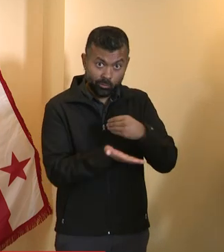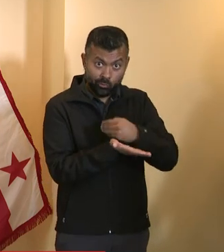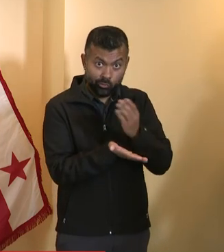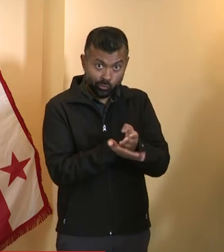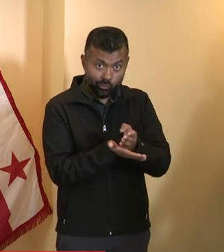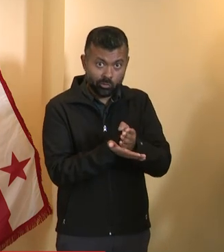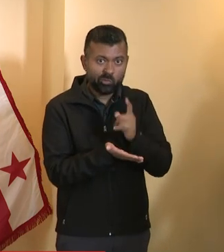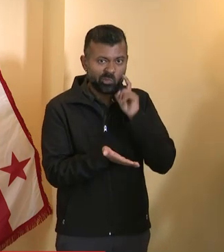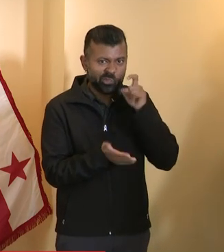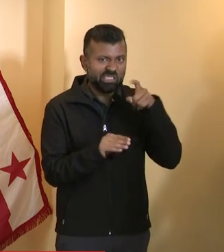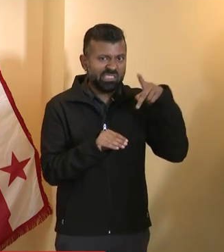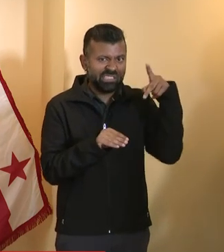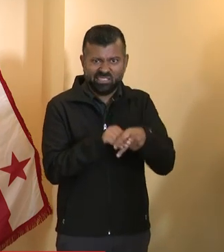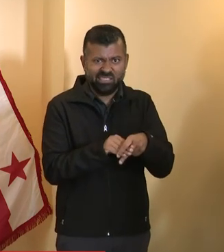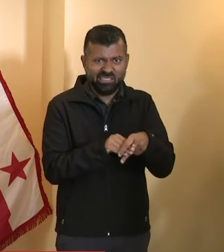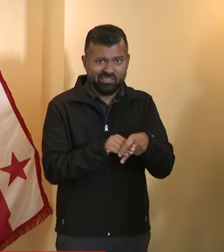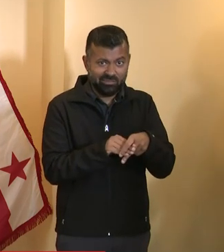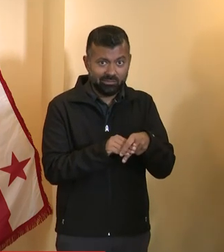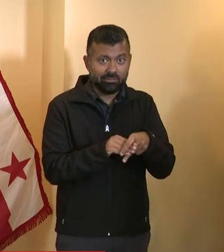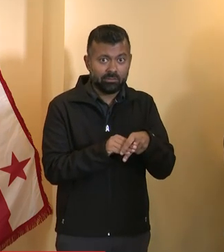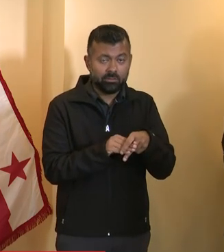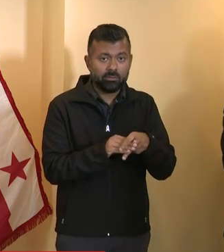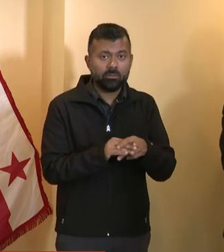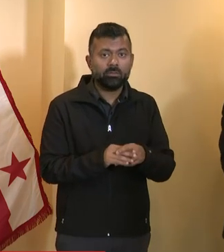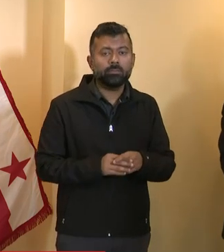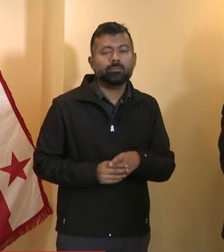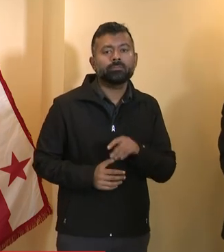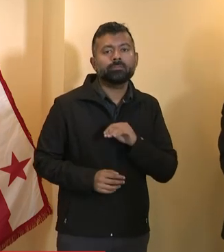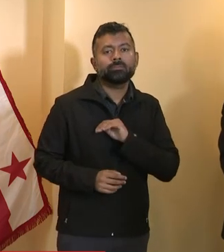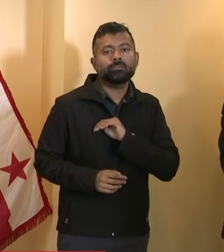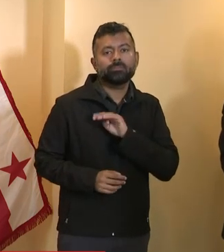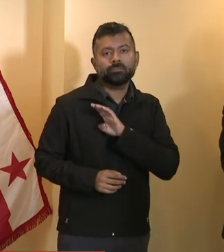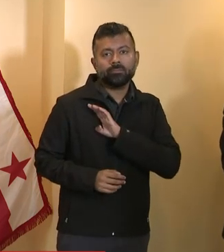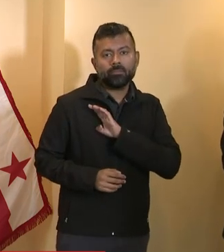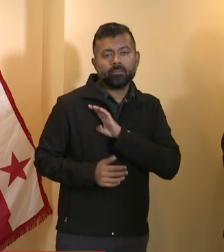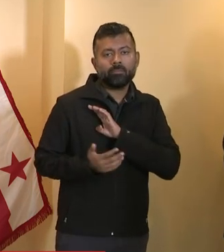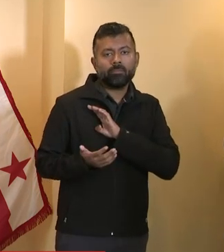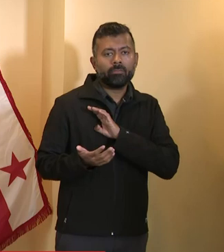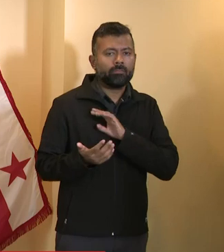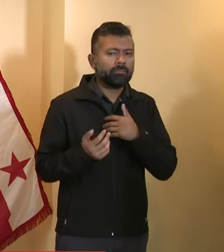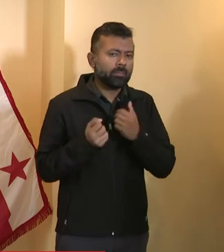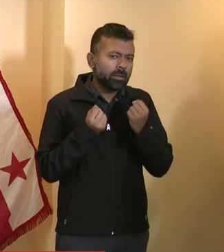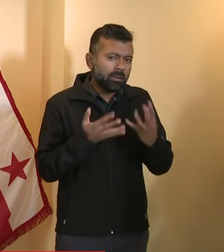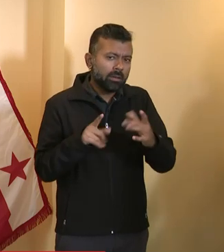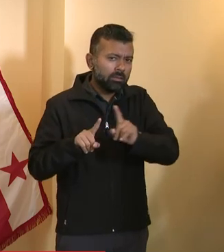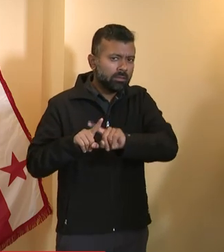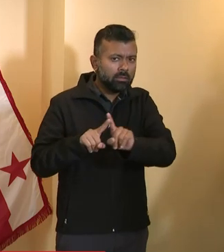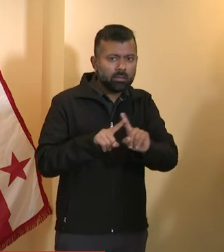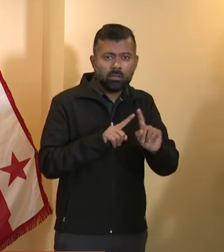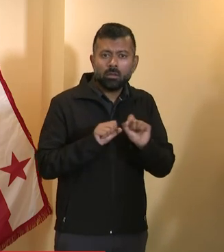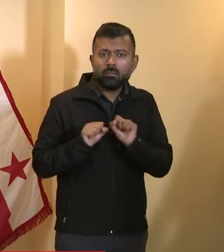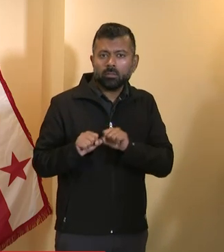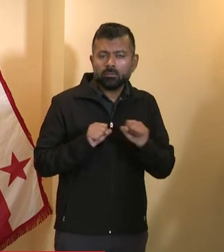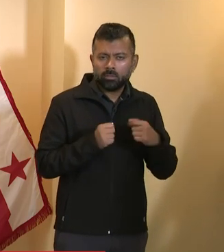services. Well, I never take anything off the table when I'm formulating the budget,